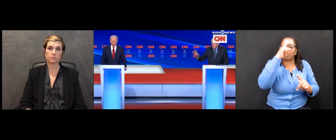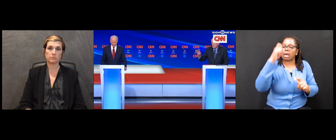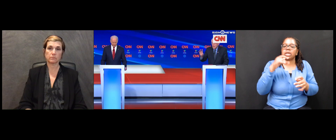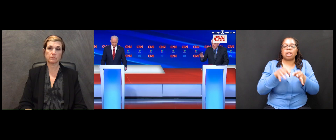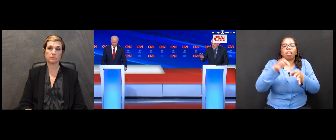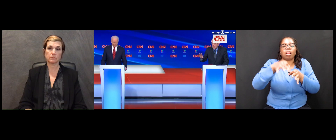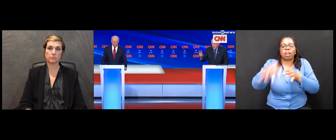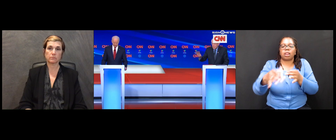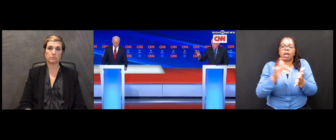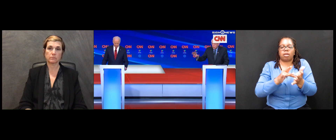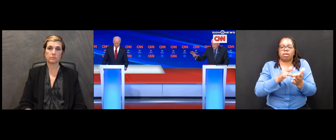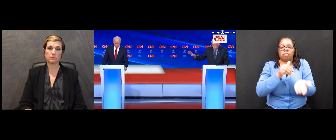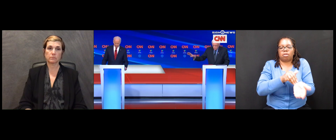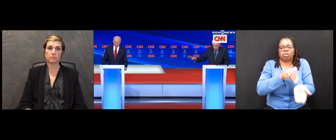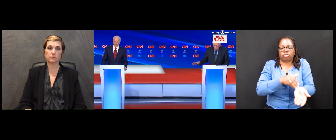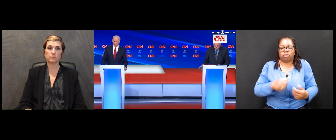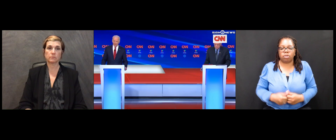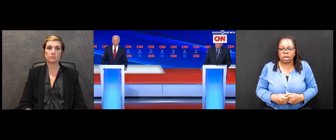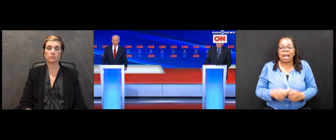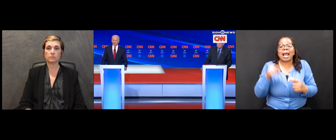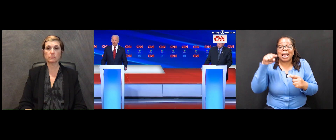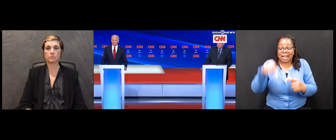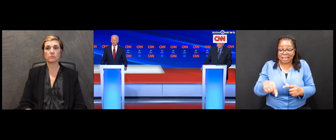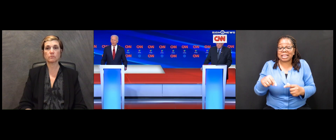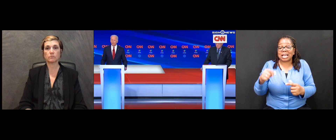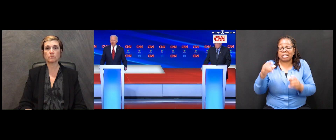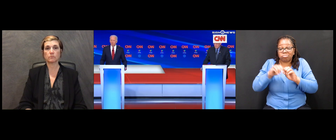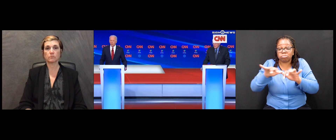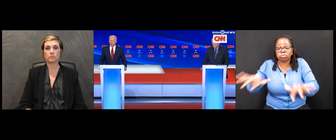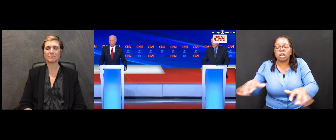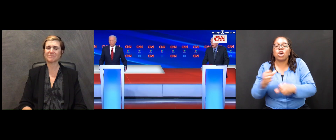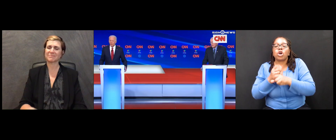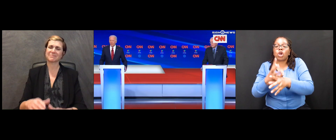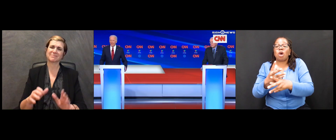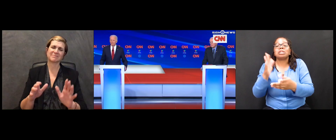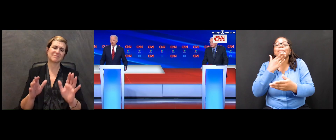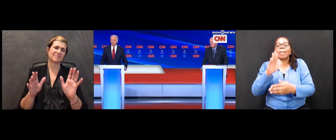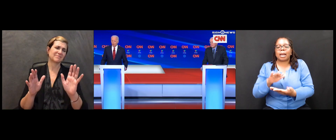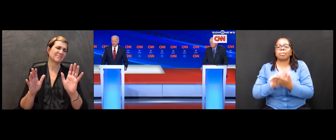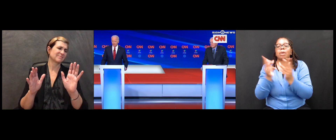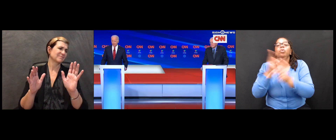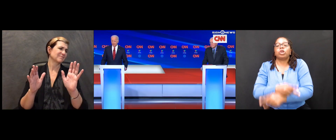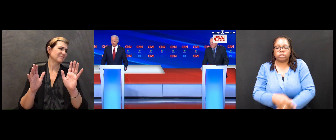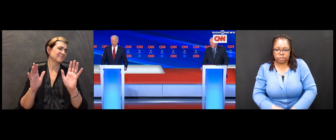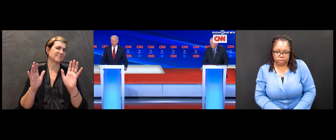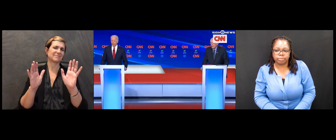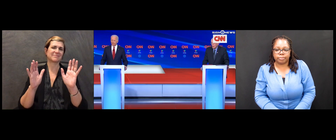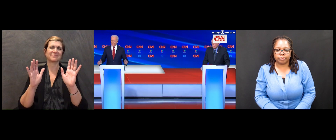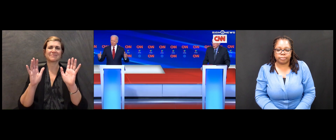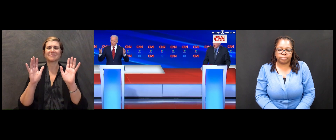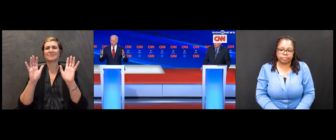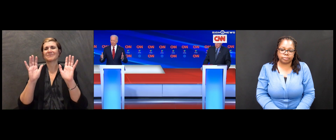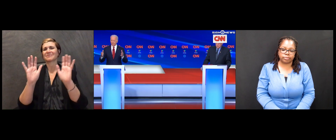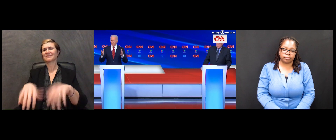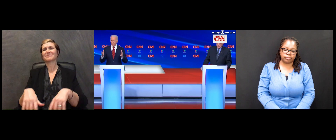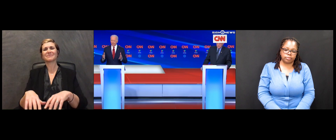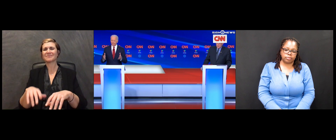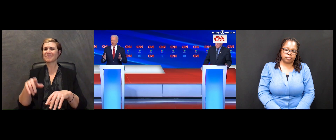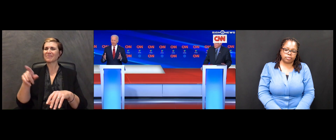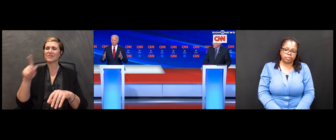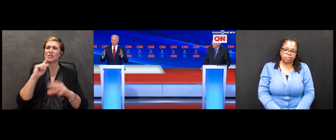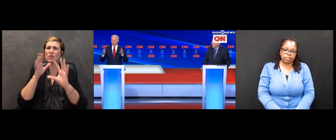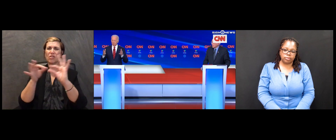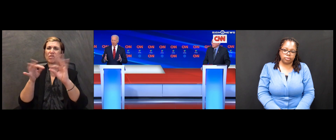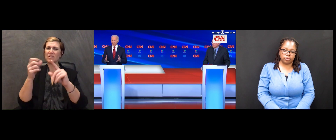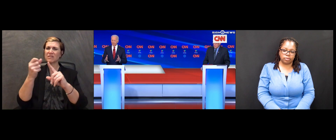is only making a bad situation worse. That has nothing to do when you're in a national crisis. The national crisis